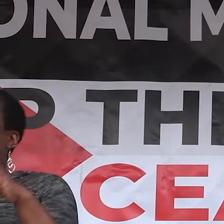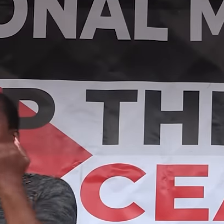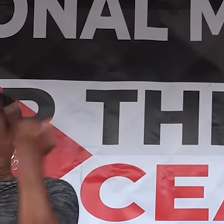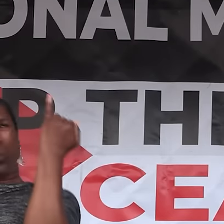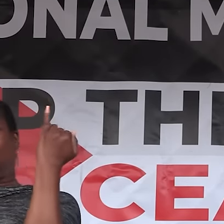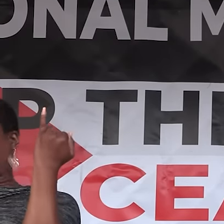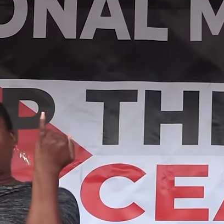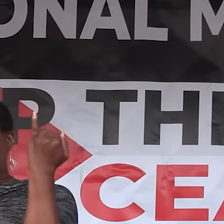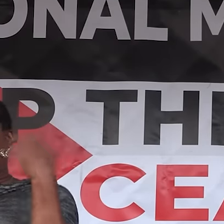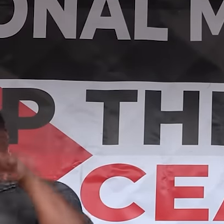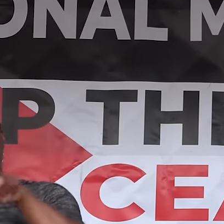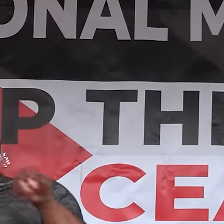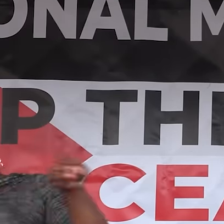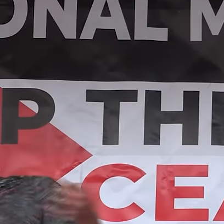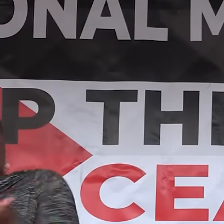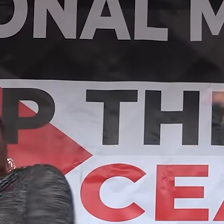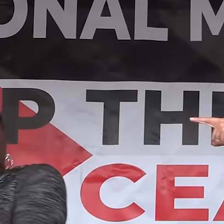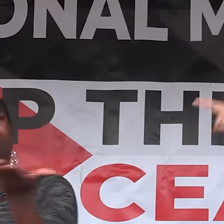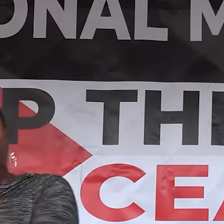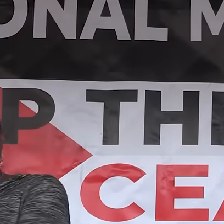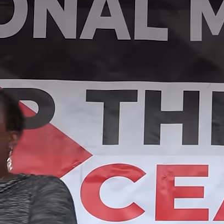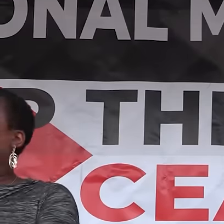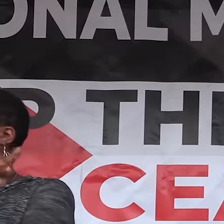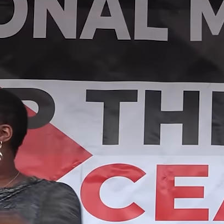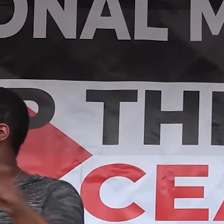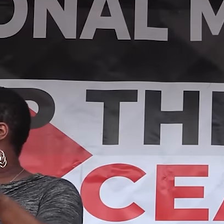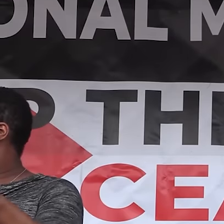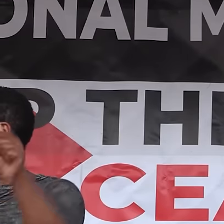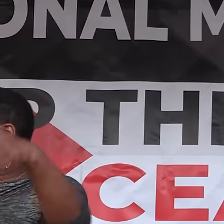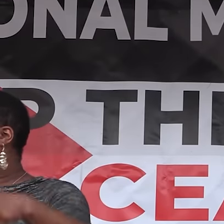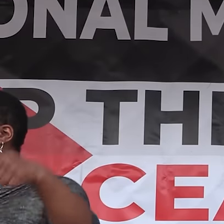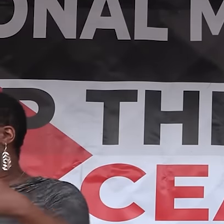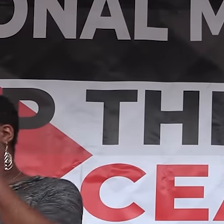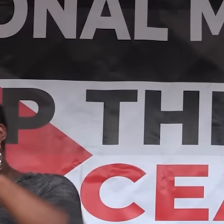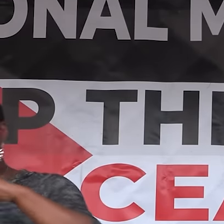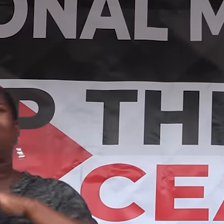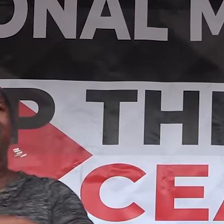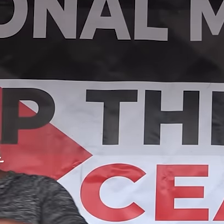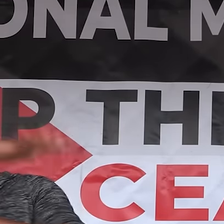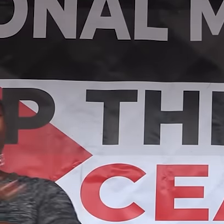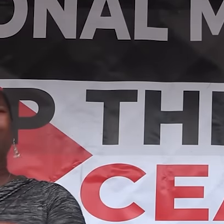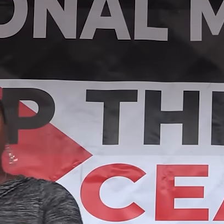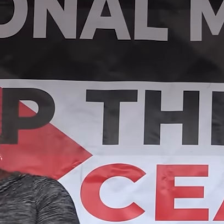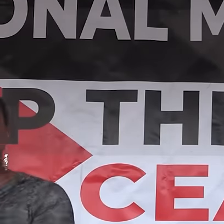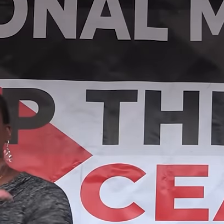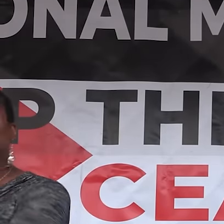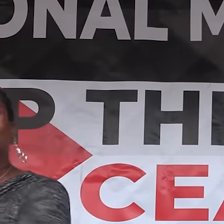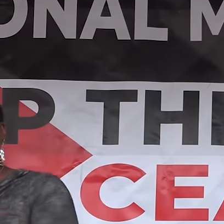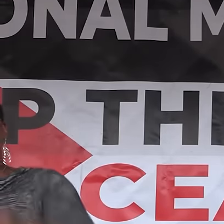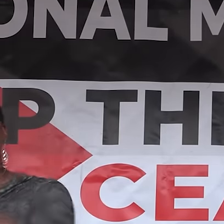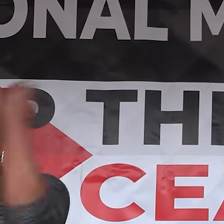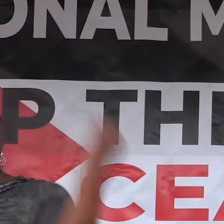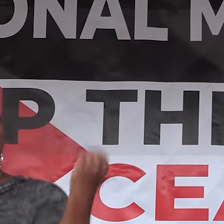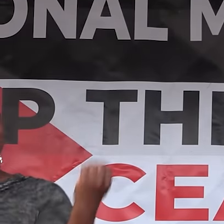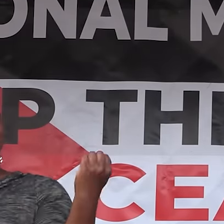you are pitiful. And with your presence here in the field right now, this shows the strength of the